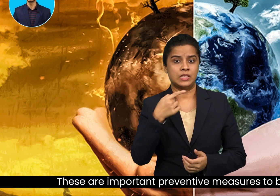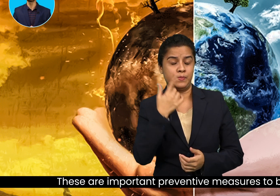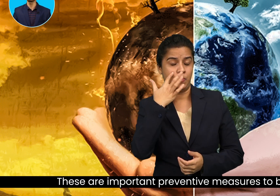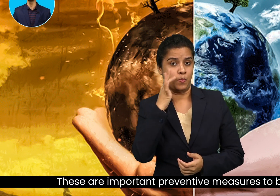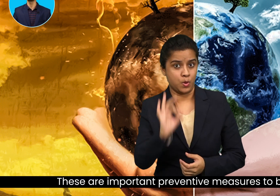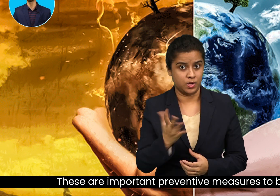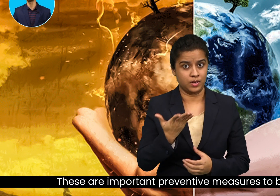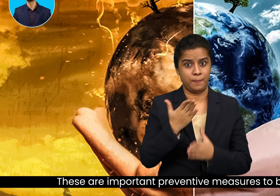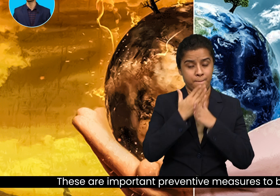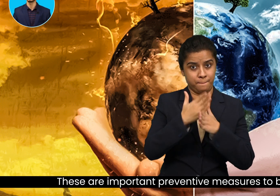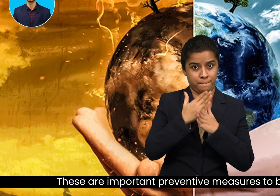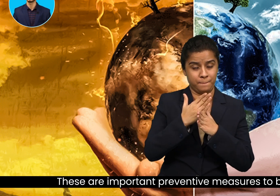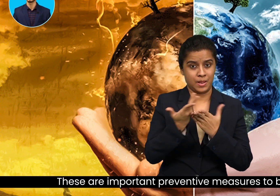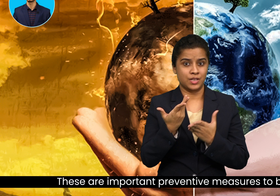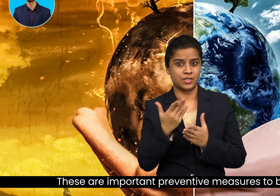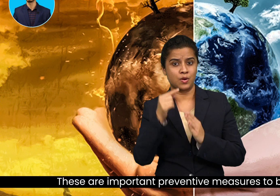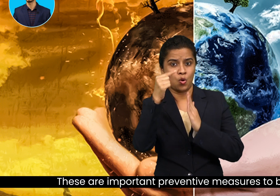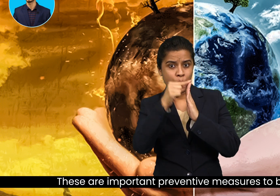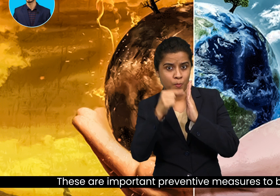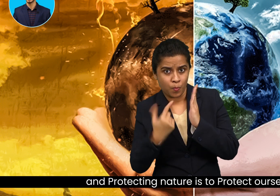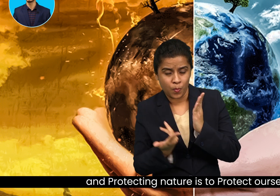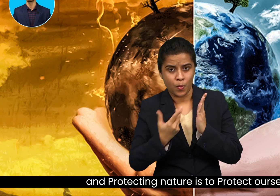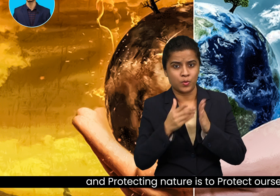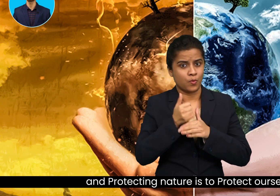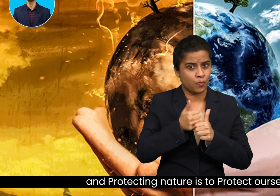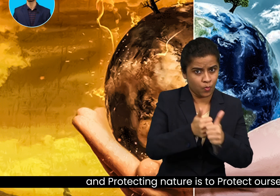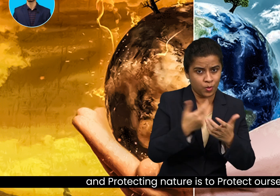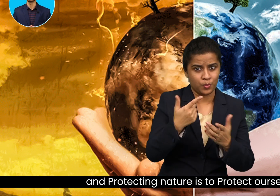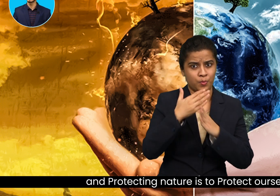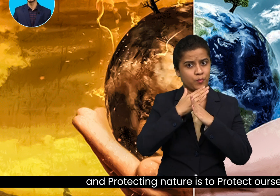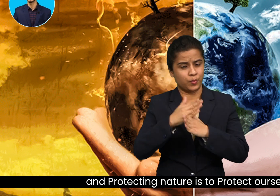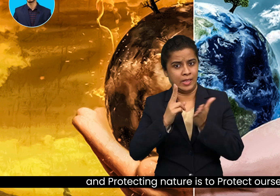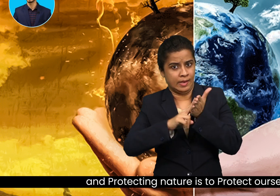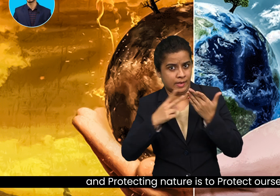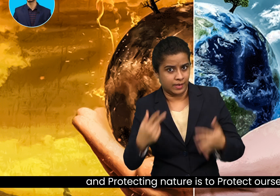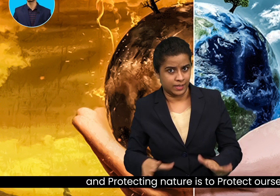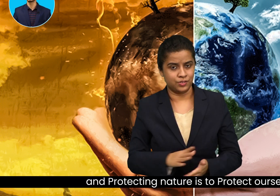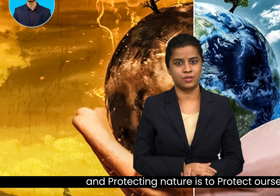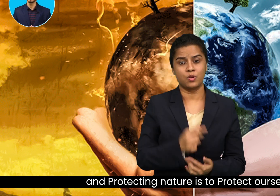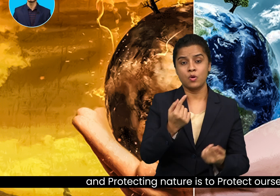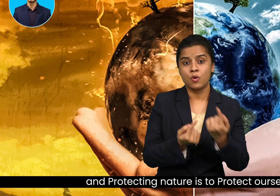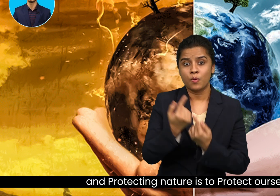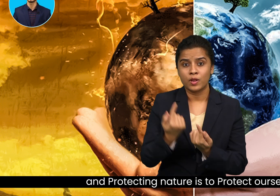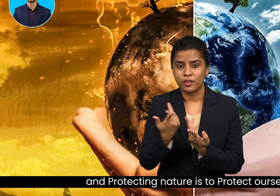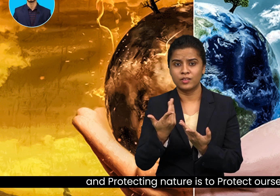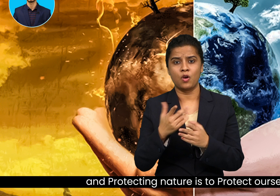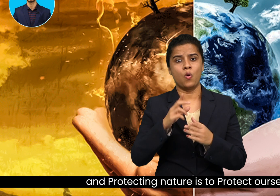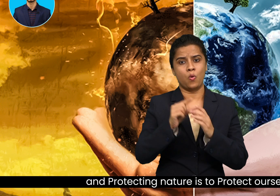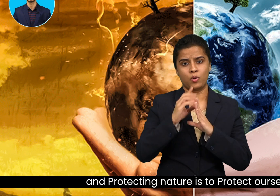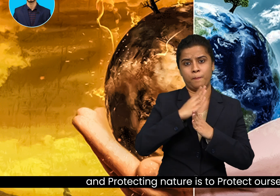These are important preventive measures to be followed, and protecting nature is to protect